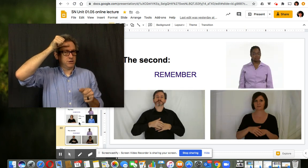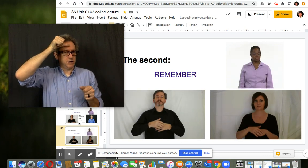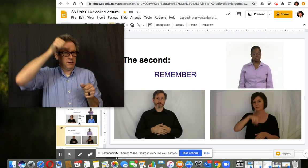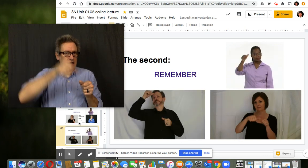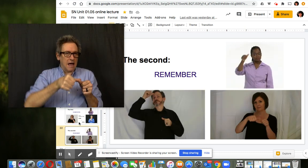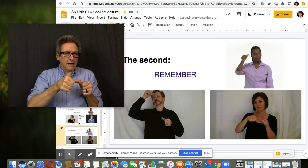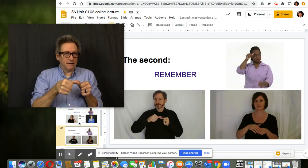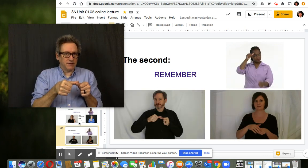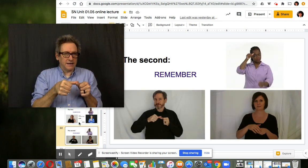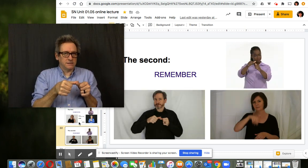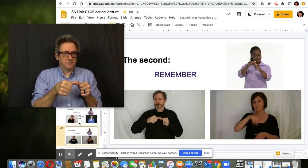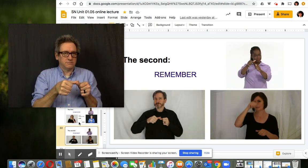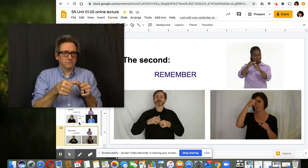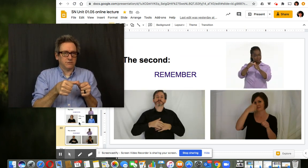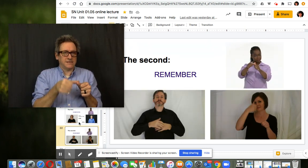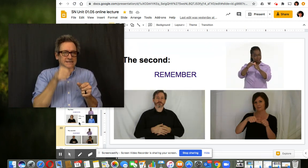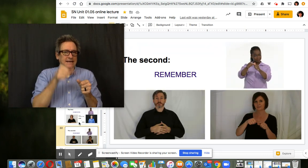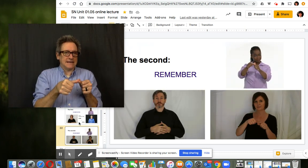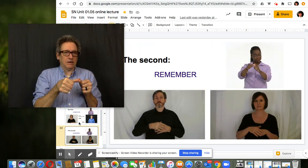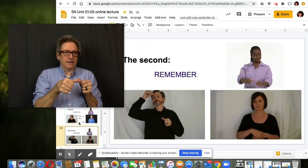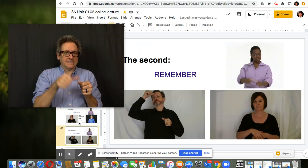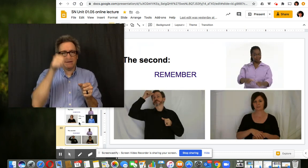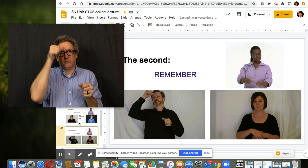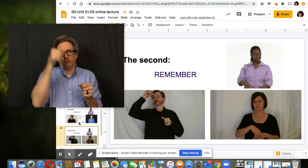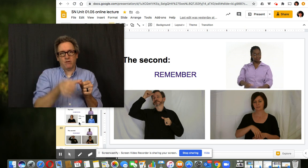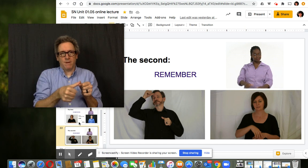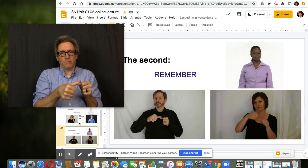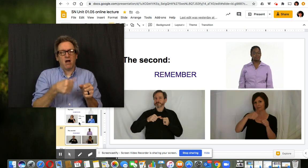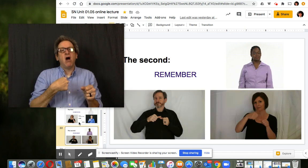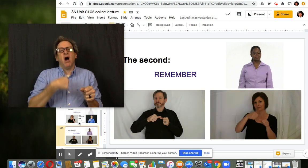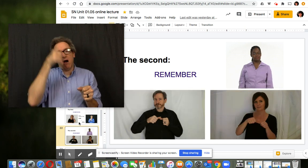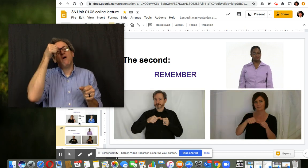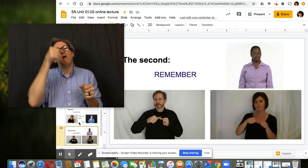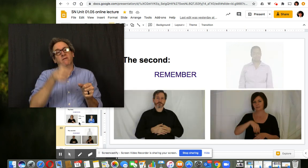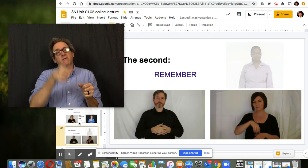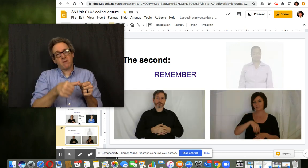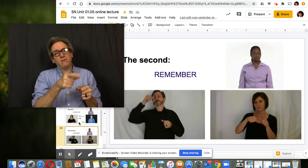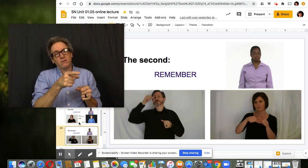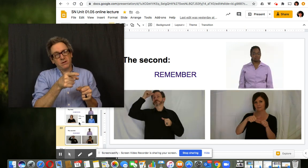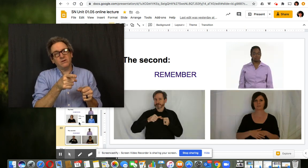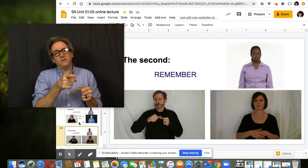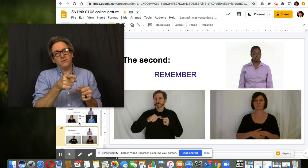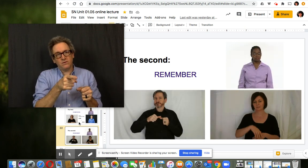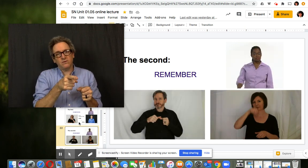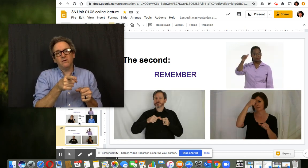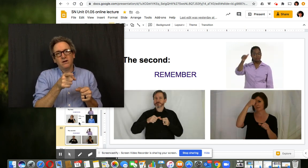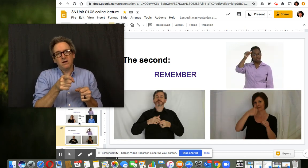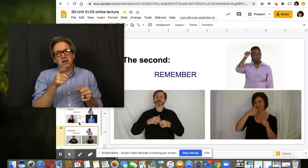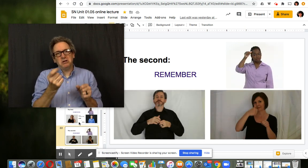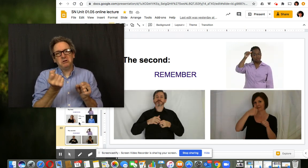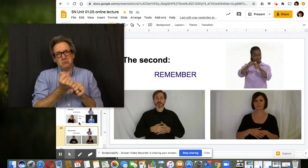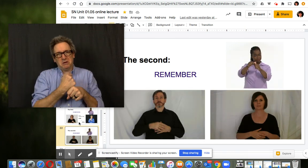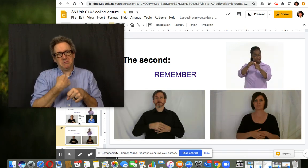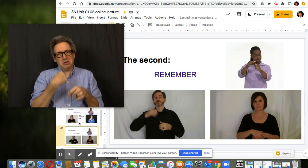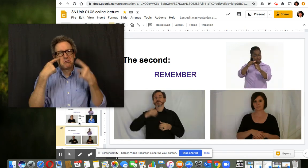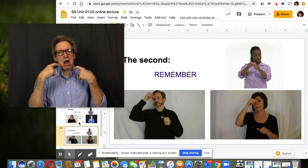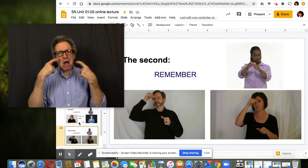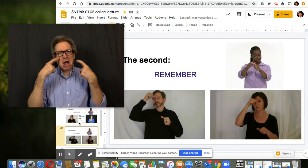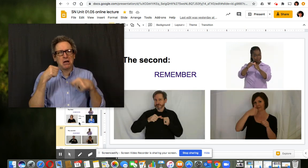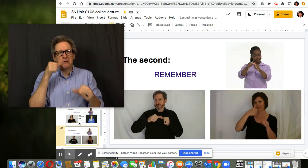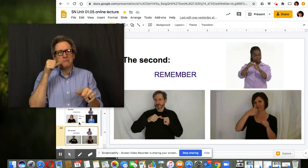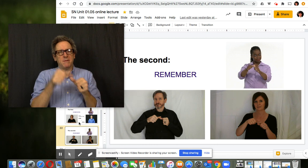you're going to lock it in place. Stick it down like a stamp. Remember. Oh, I remember you. You made